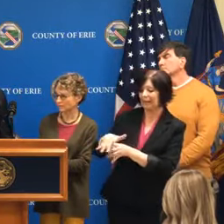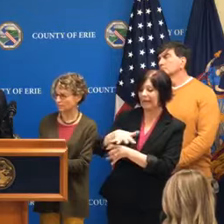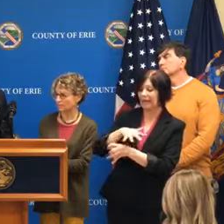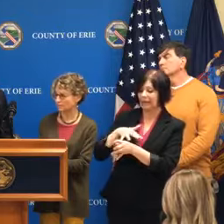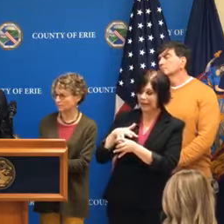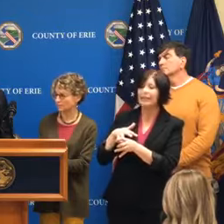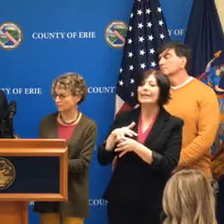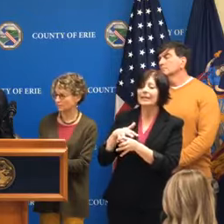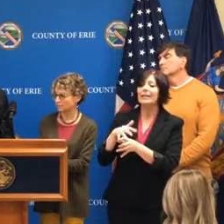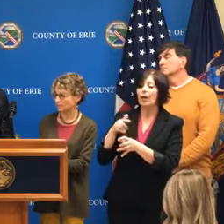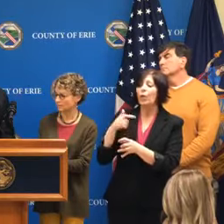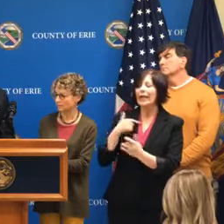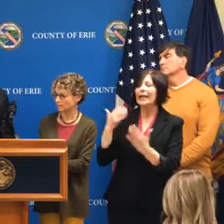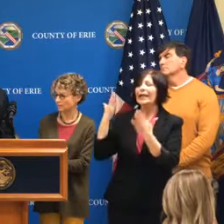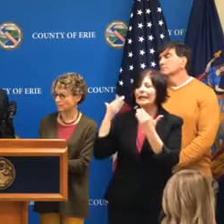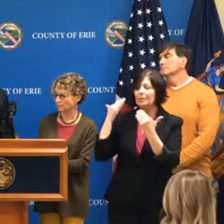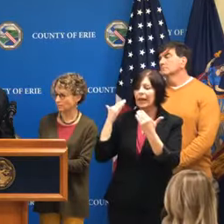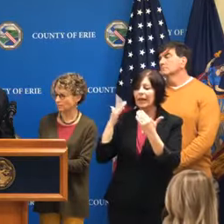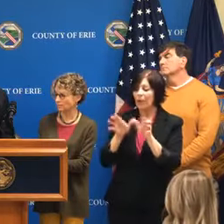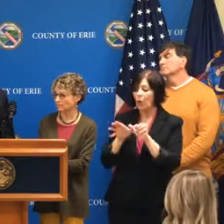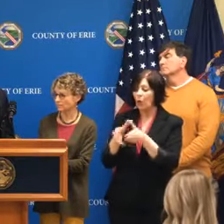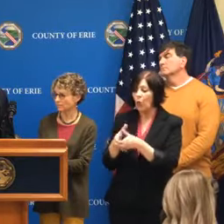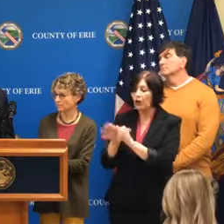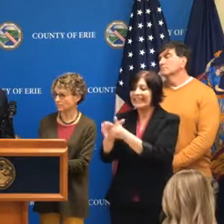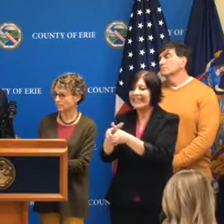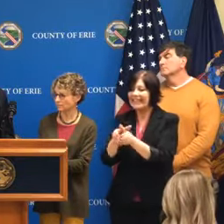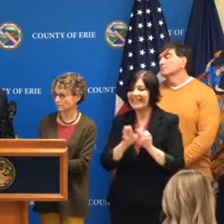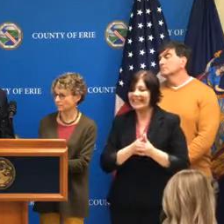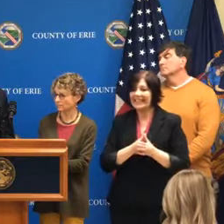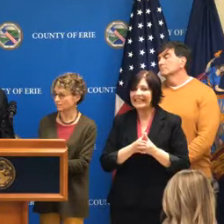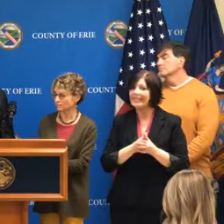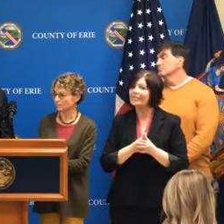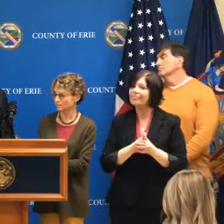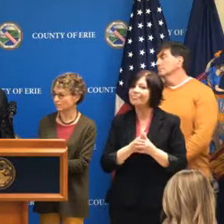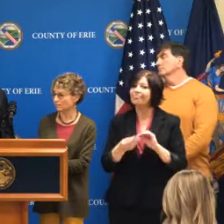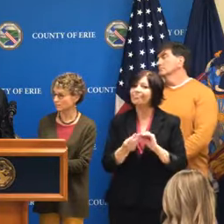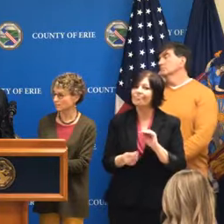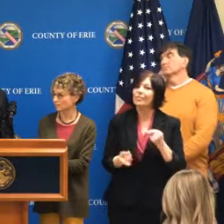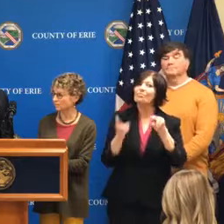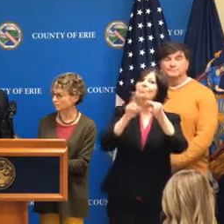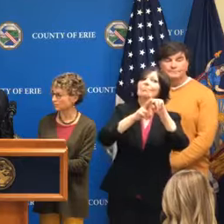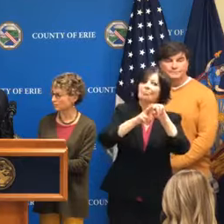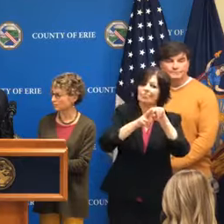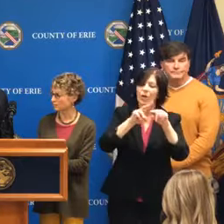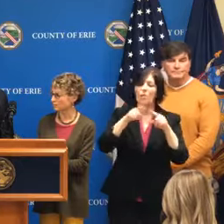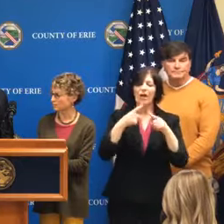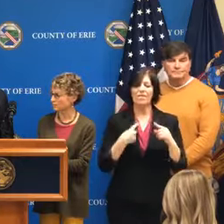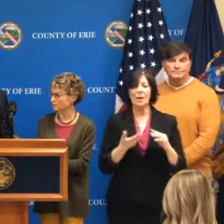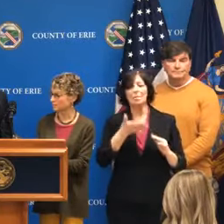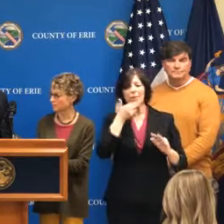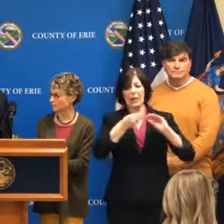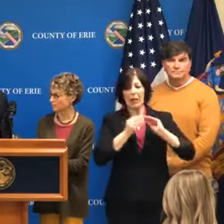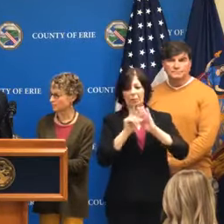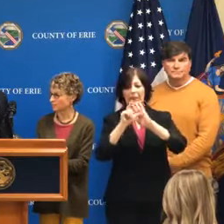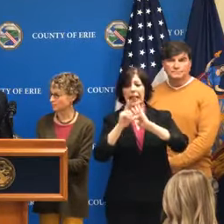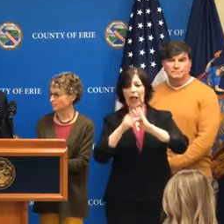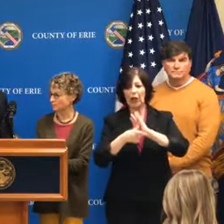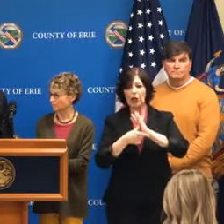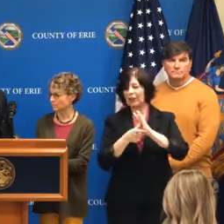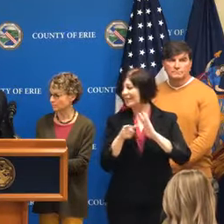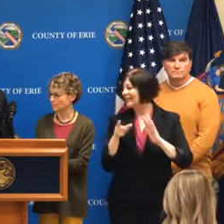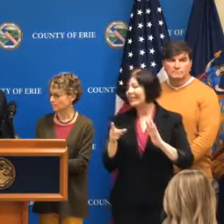today. So we do anticipate the quarantine numbers to go up. And once we have more accurate numbers later in the day, and these numbers are accurate